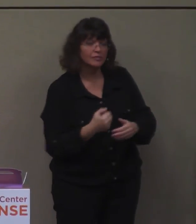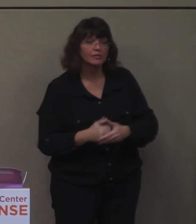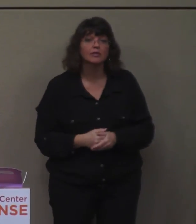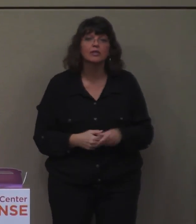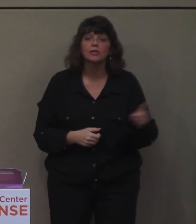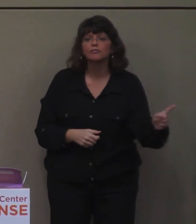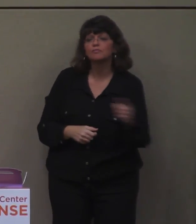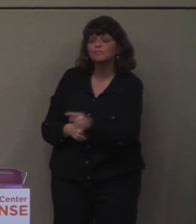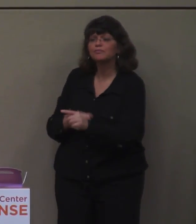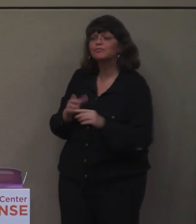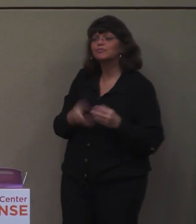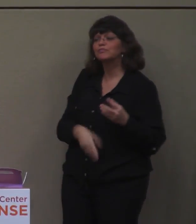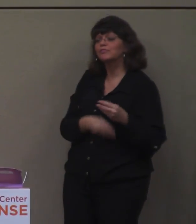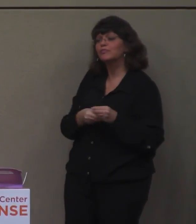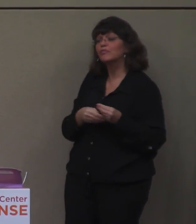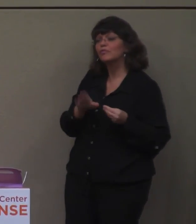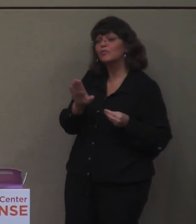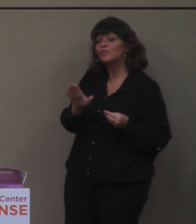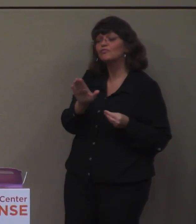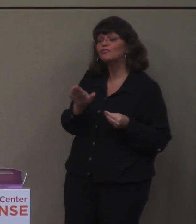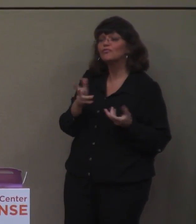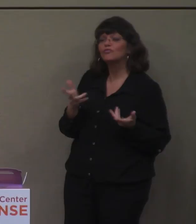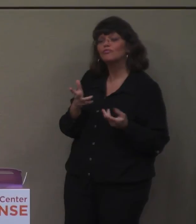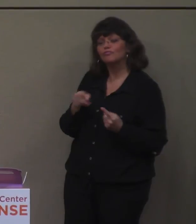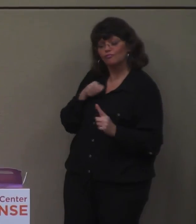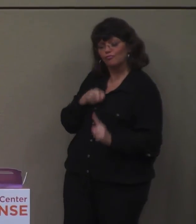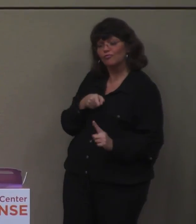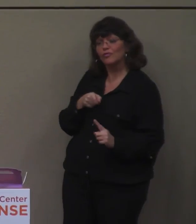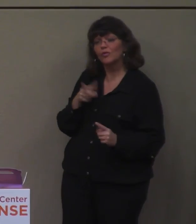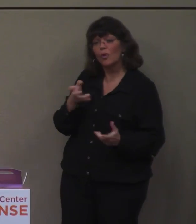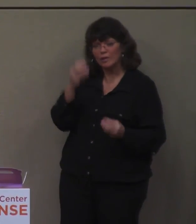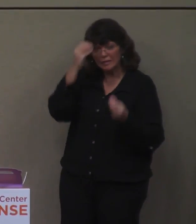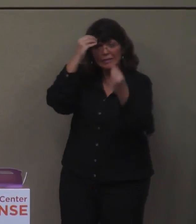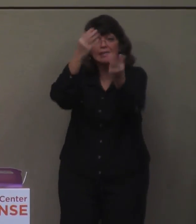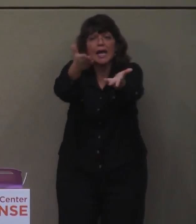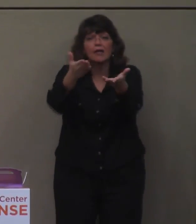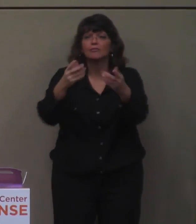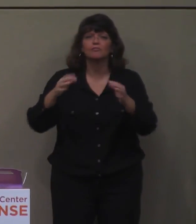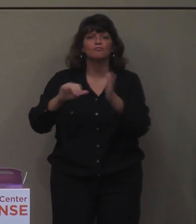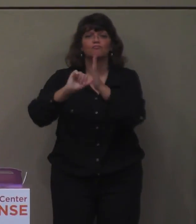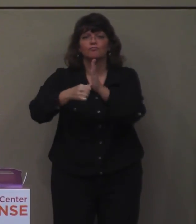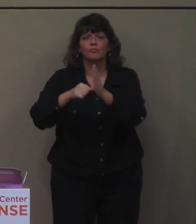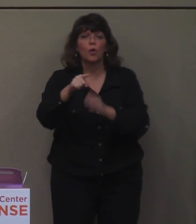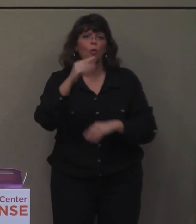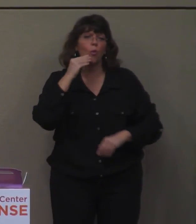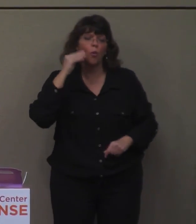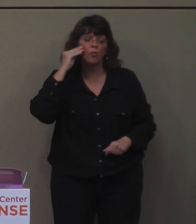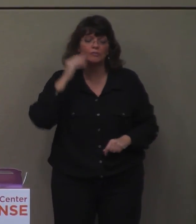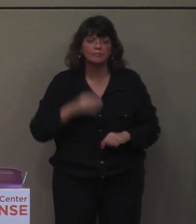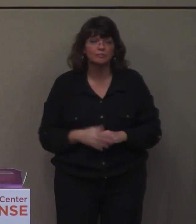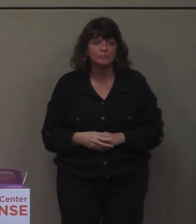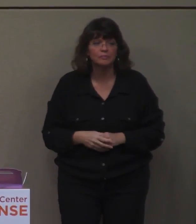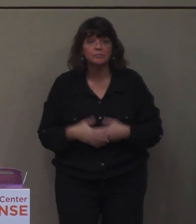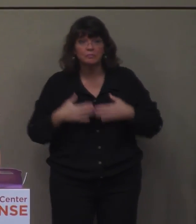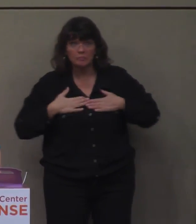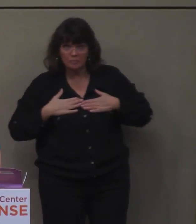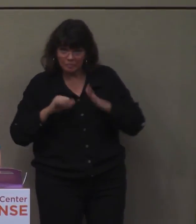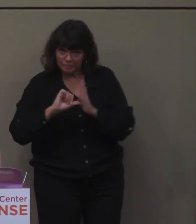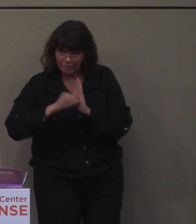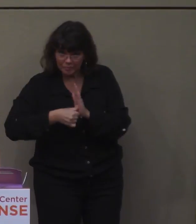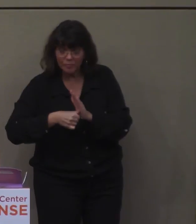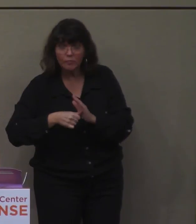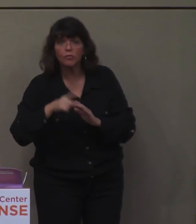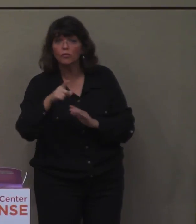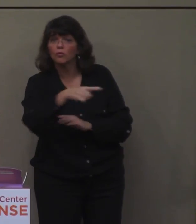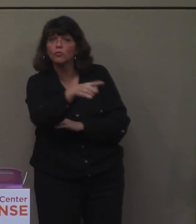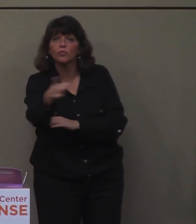at home, what would your message be to them this morning? Well, I guess my message would be is to you know, be strong. You know, hold on to the hope.